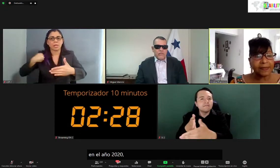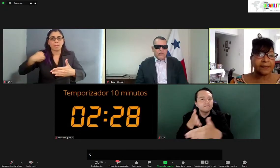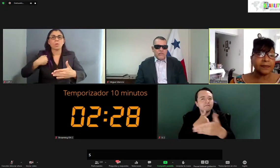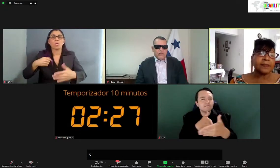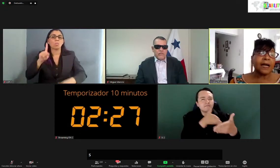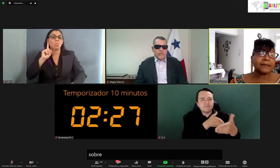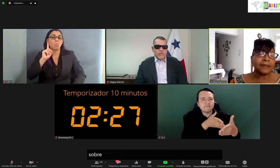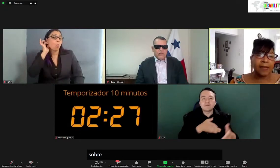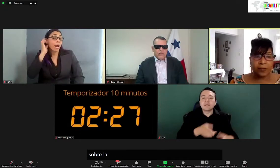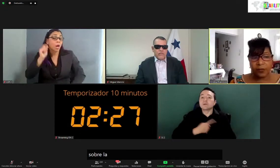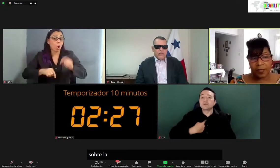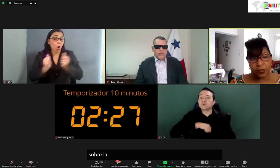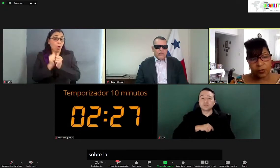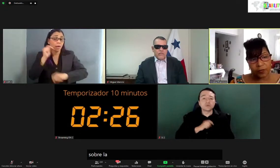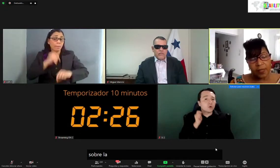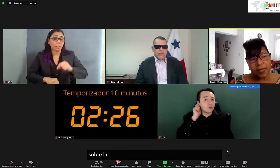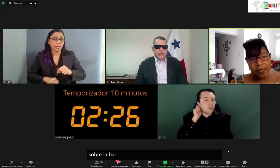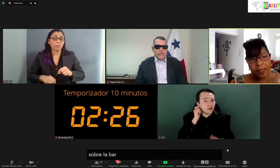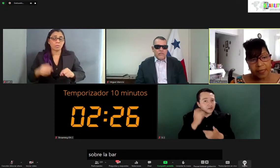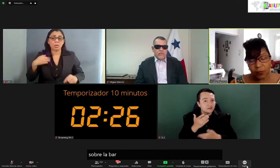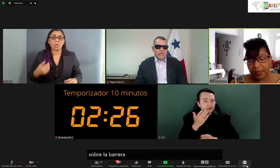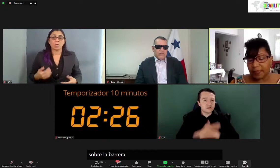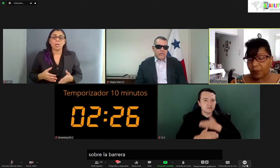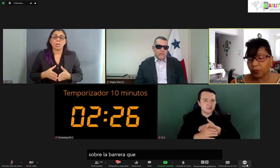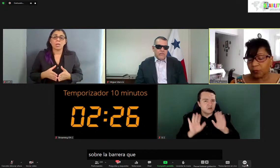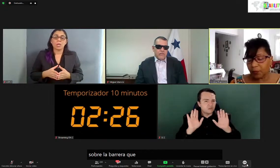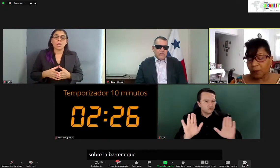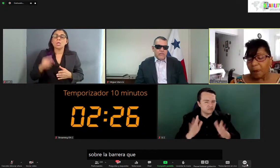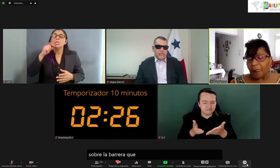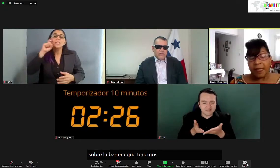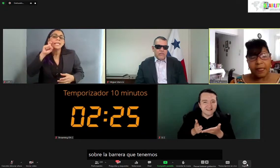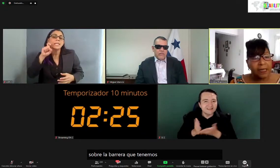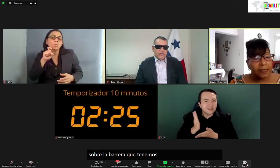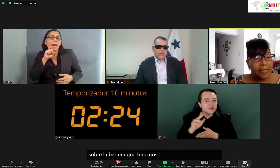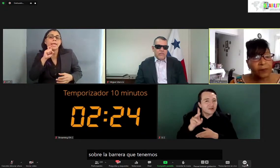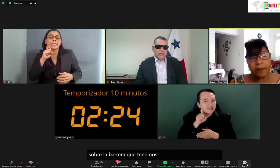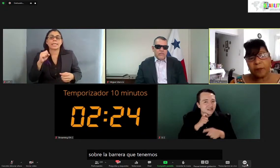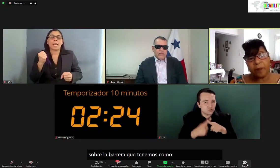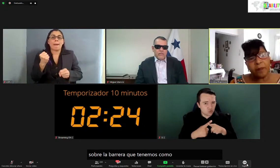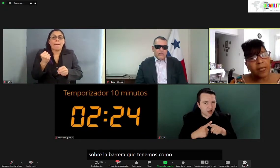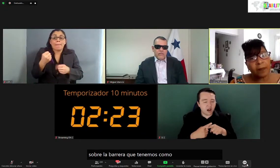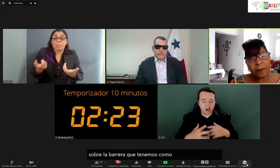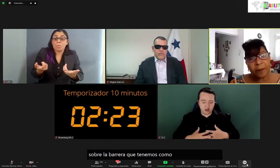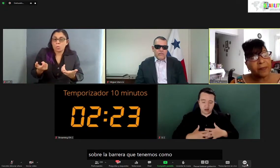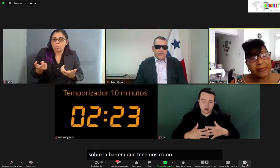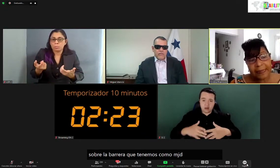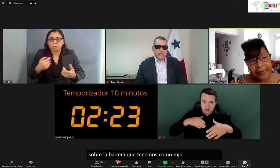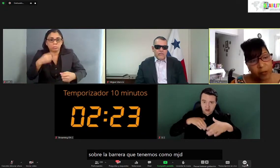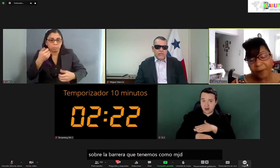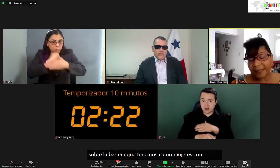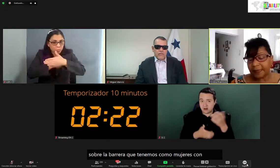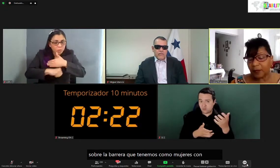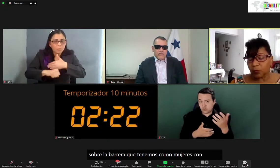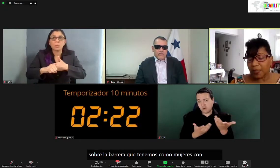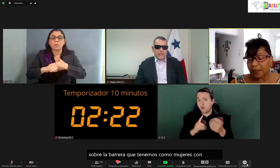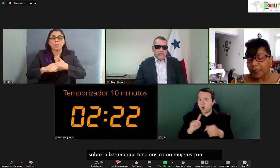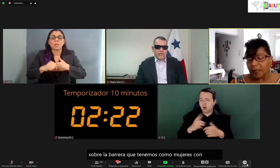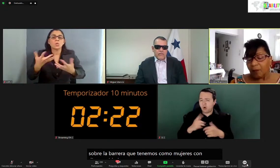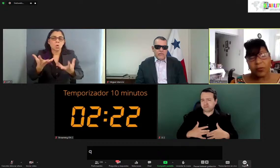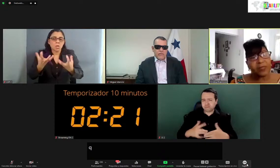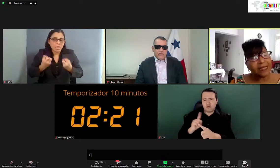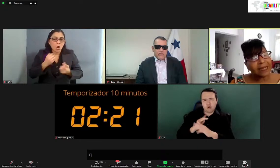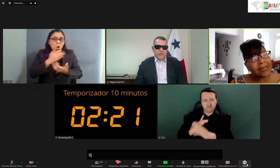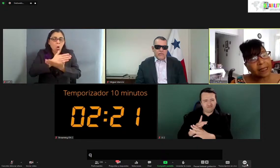have as women with disabilities regarding sexual reproductive rights and that i